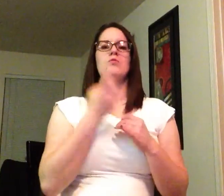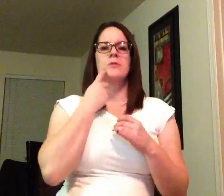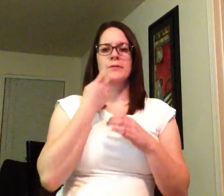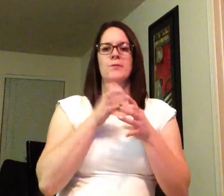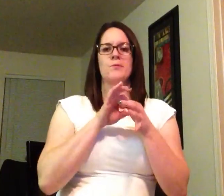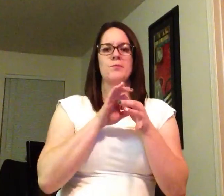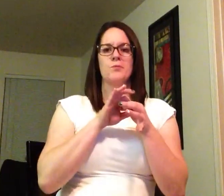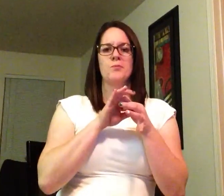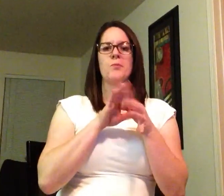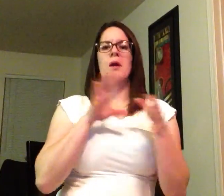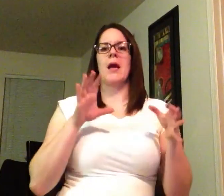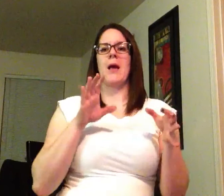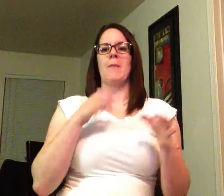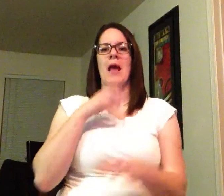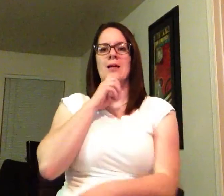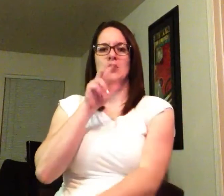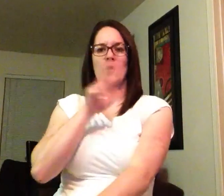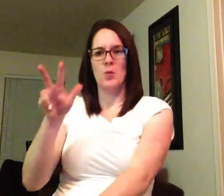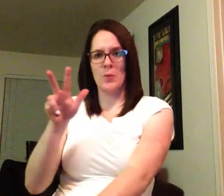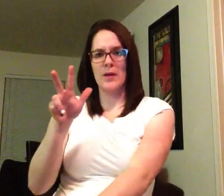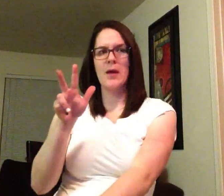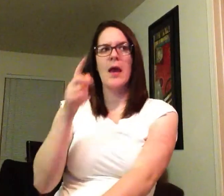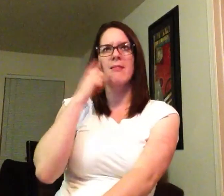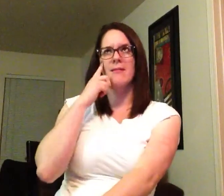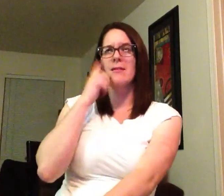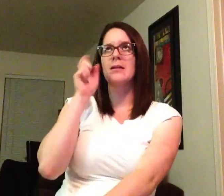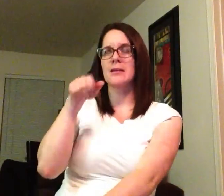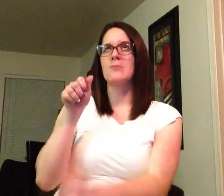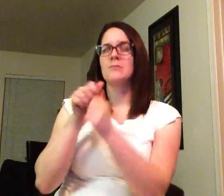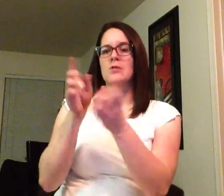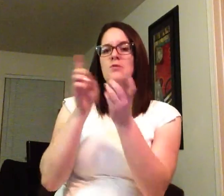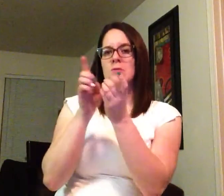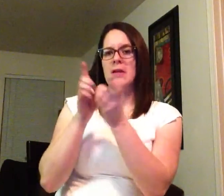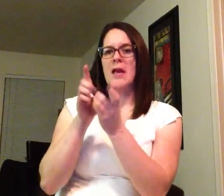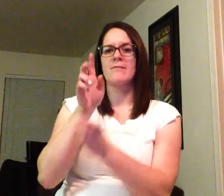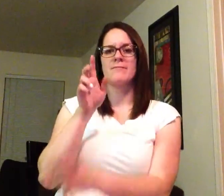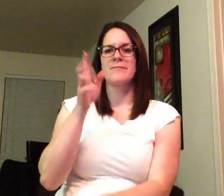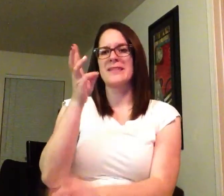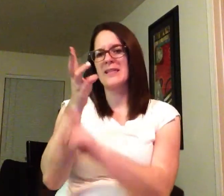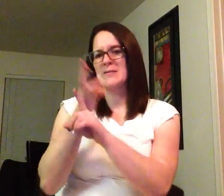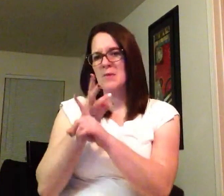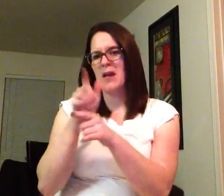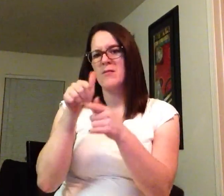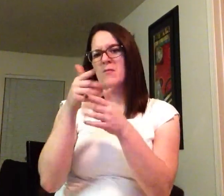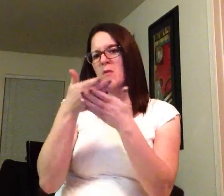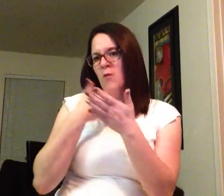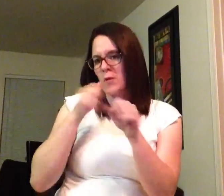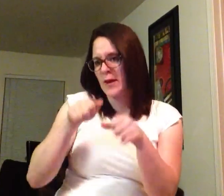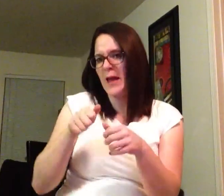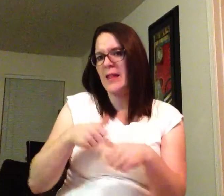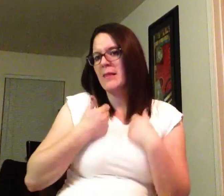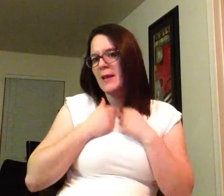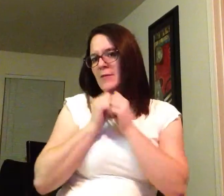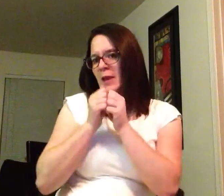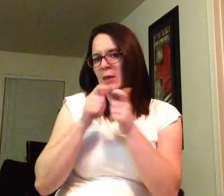months before I'm ready to get monogamous, and before we can sort of cohabitate, have to have that happen for a while before we can get engaged. And if I want to start